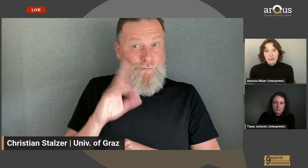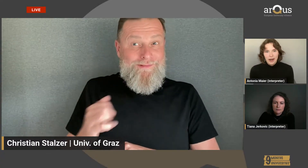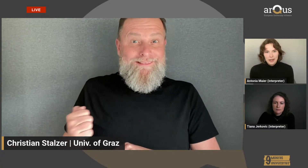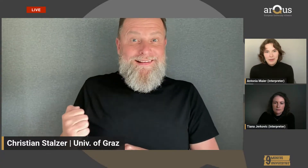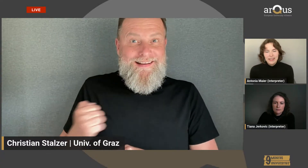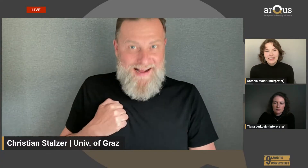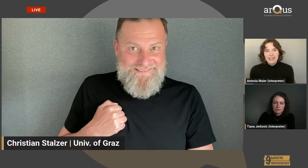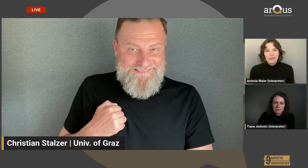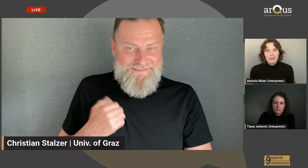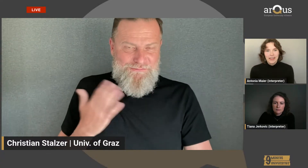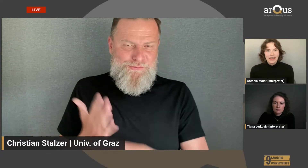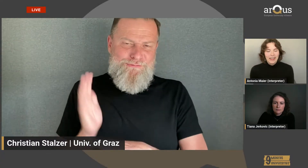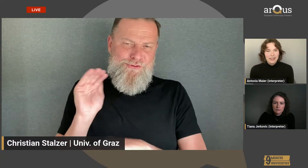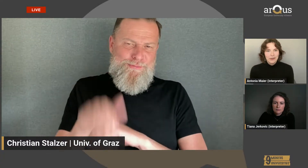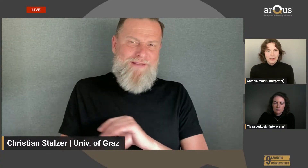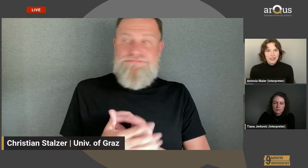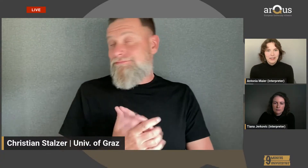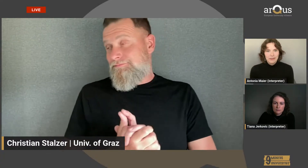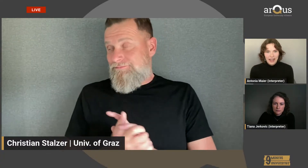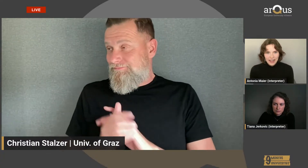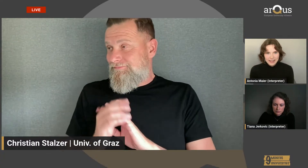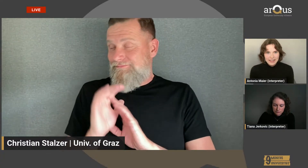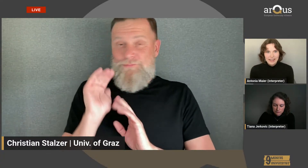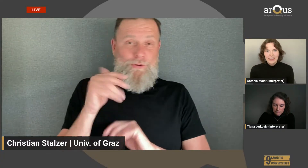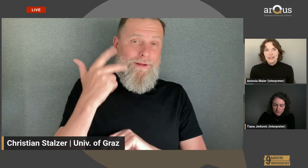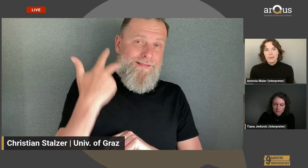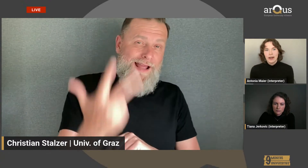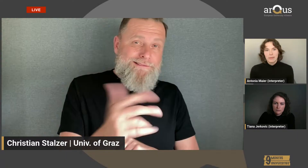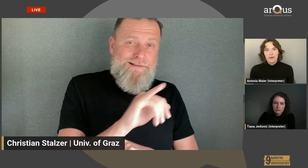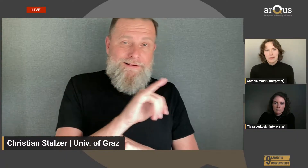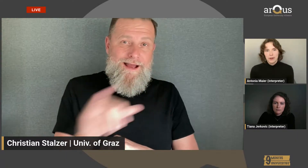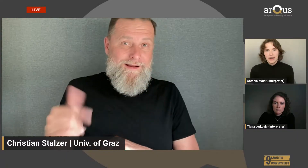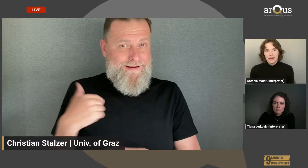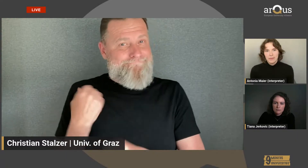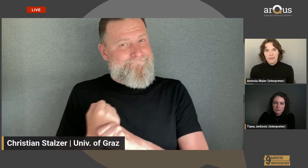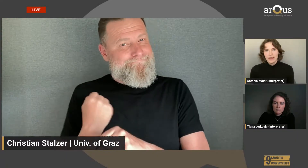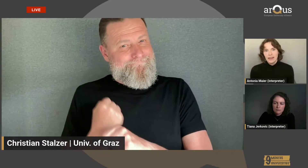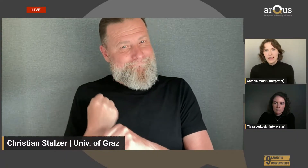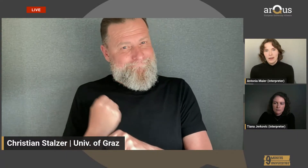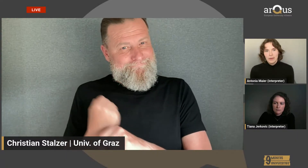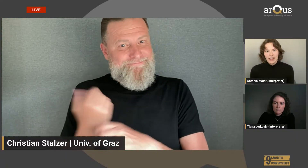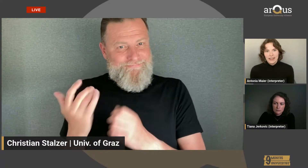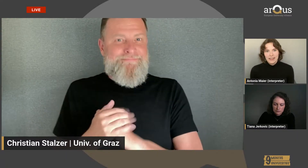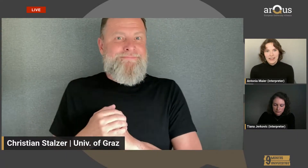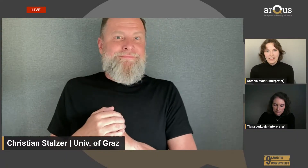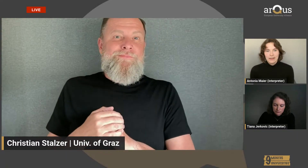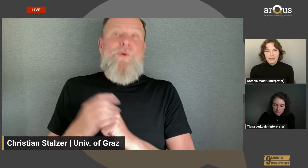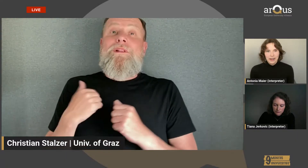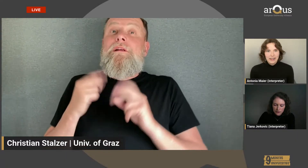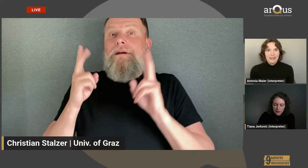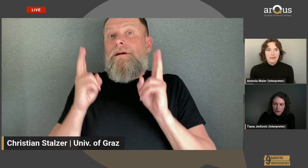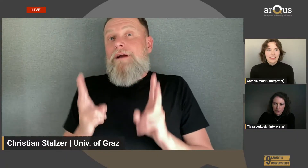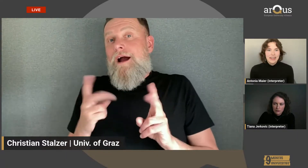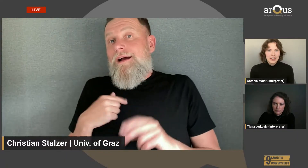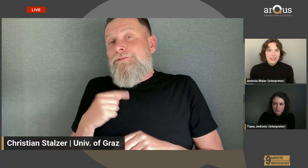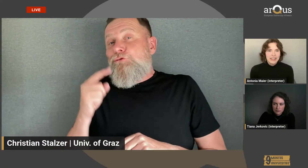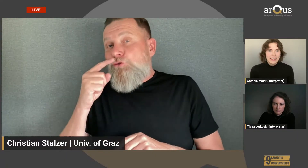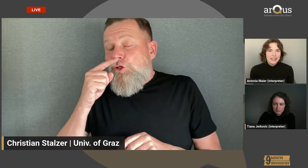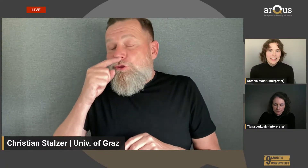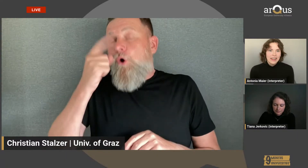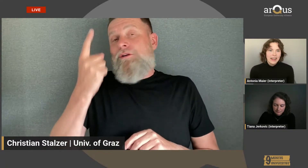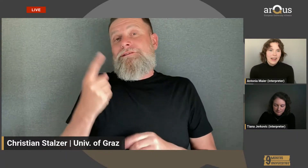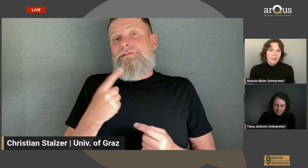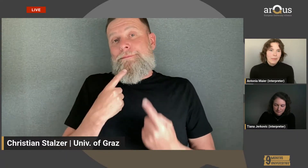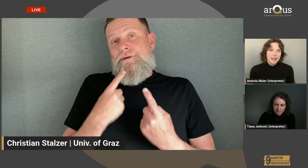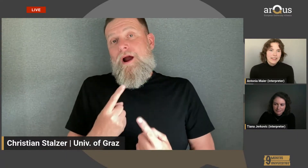My department at the University of Graz, the Department for applied and theoretical translation